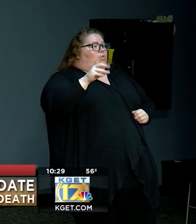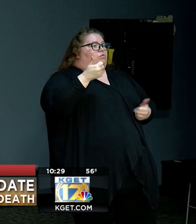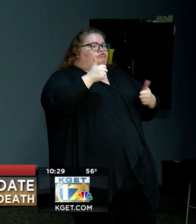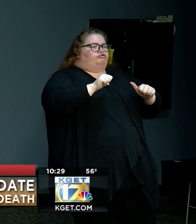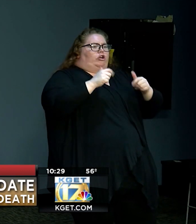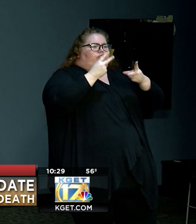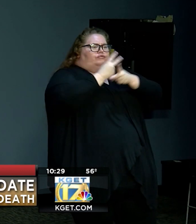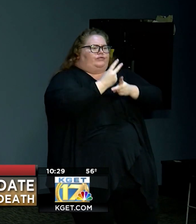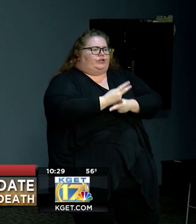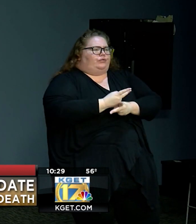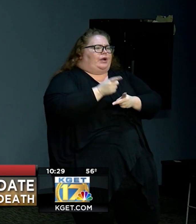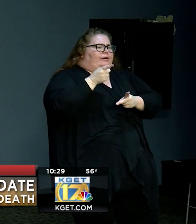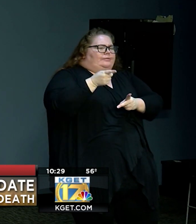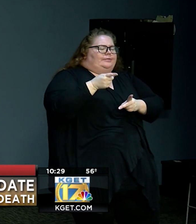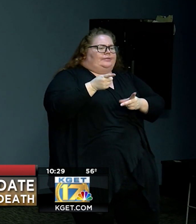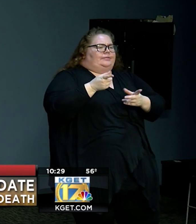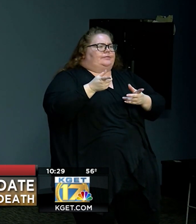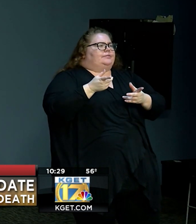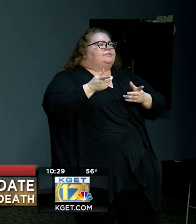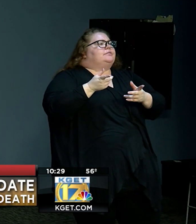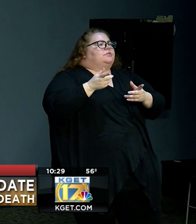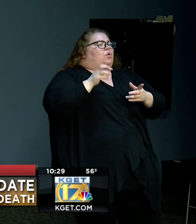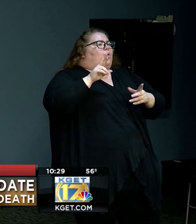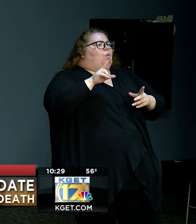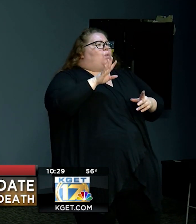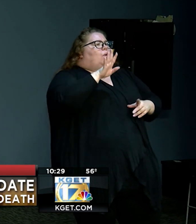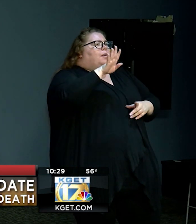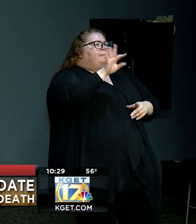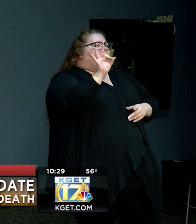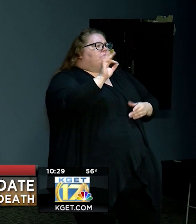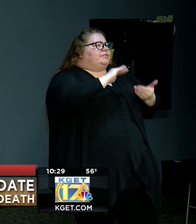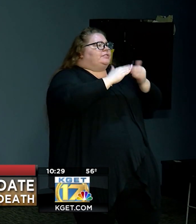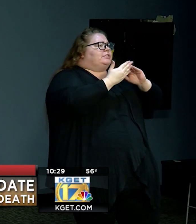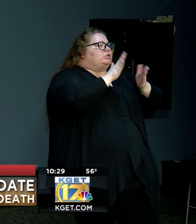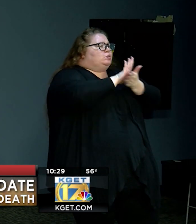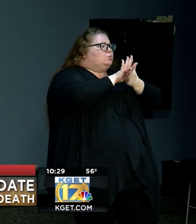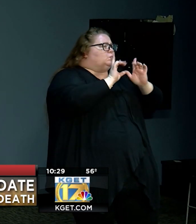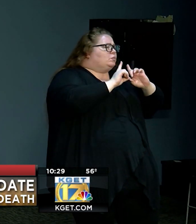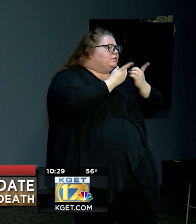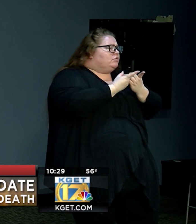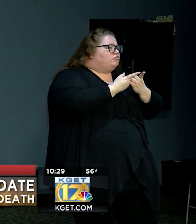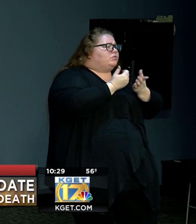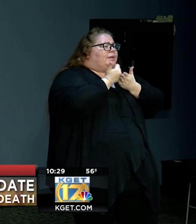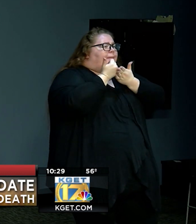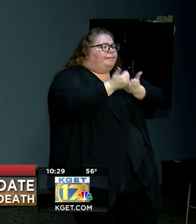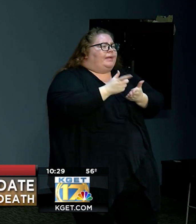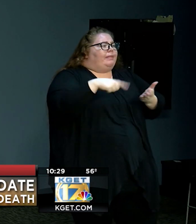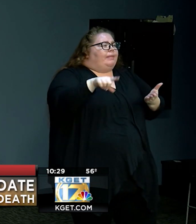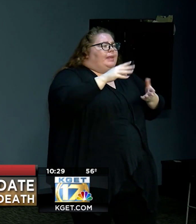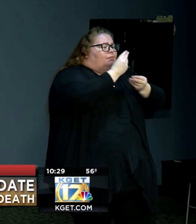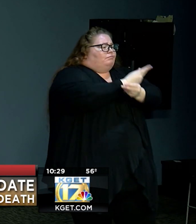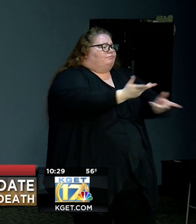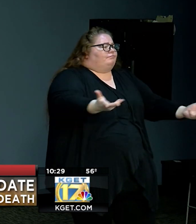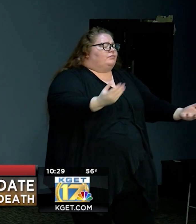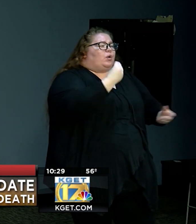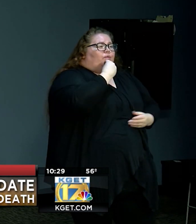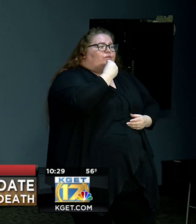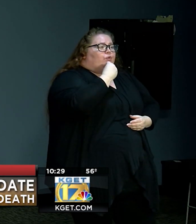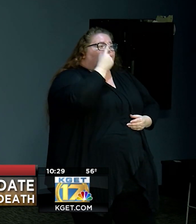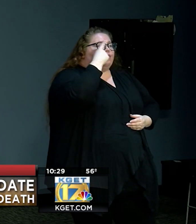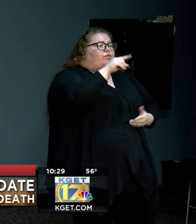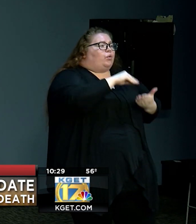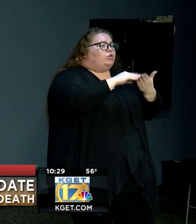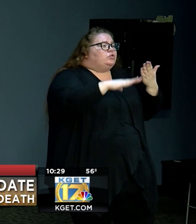this county, which is a real thing, or the Bakersfield City School District, helping them distribute food to students in